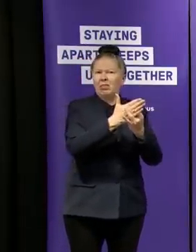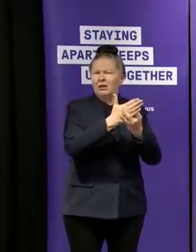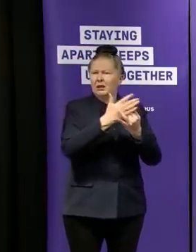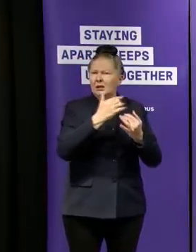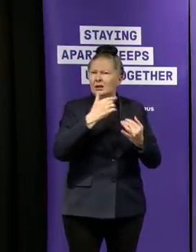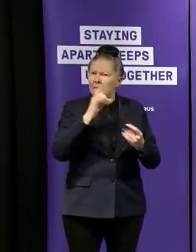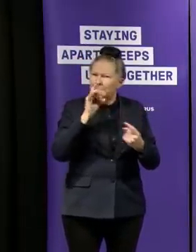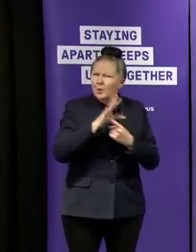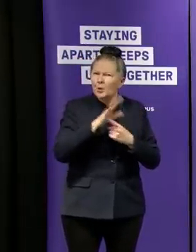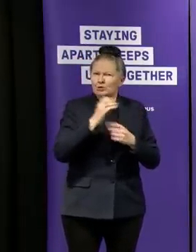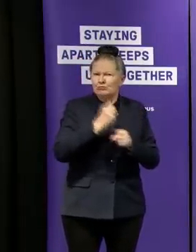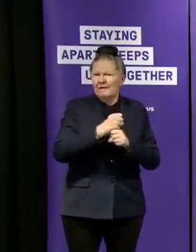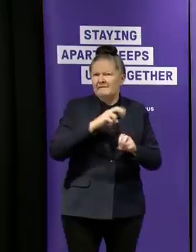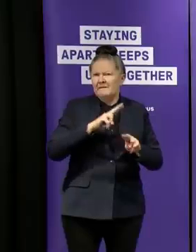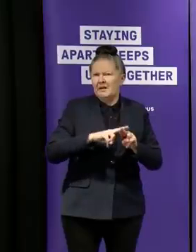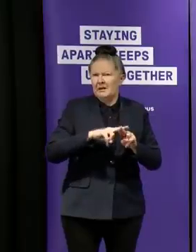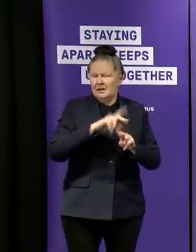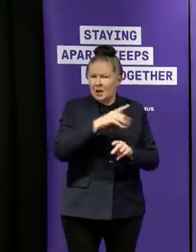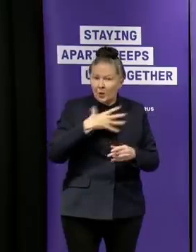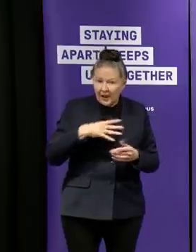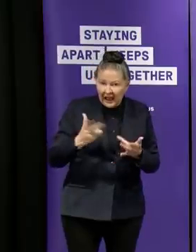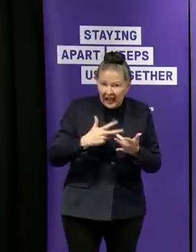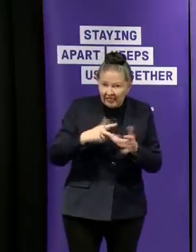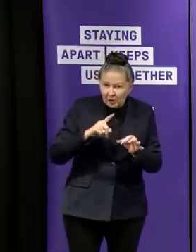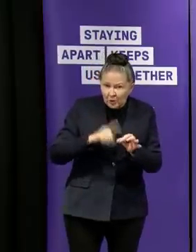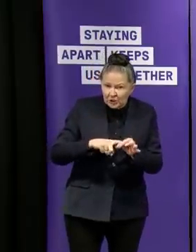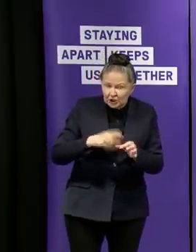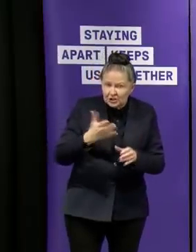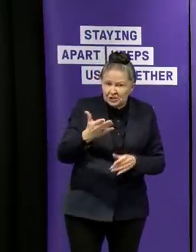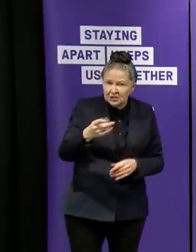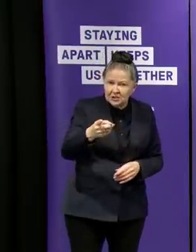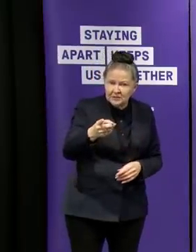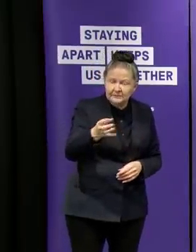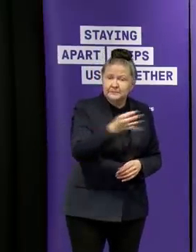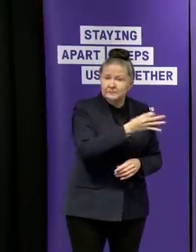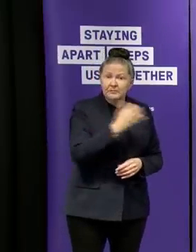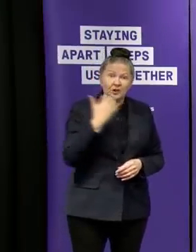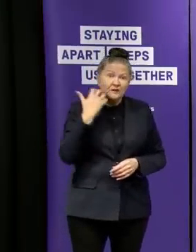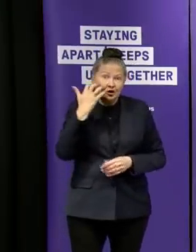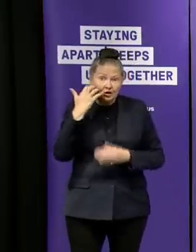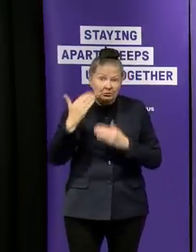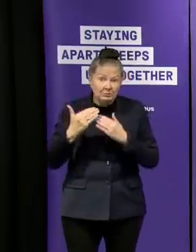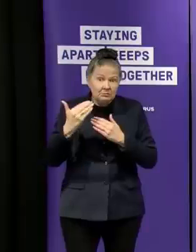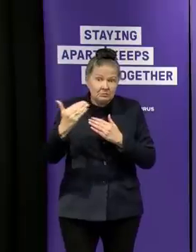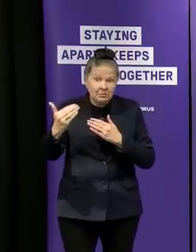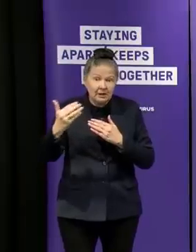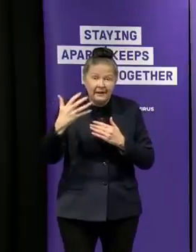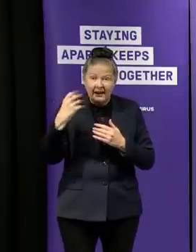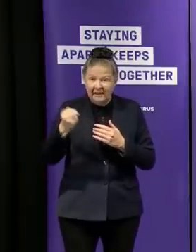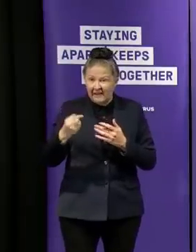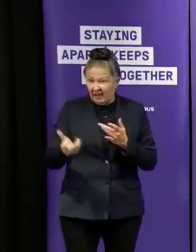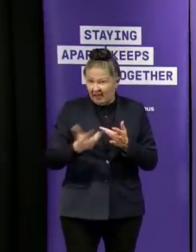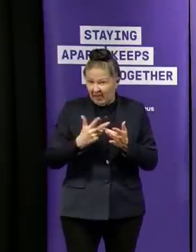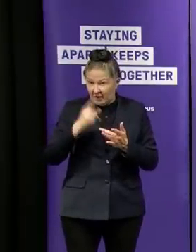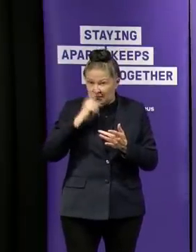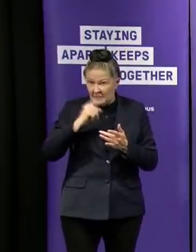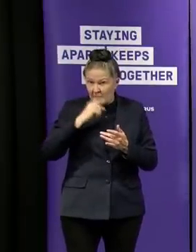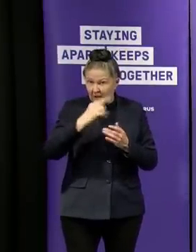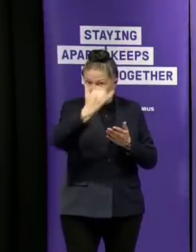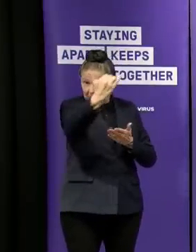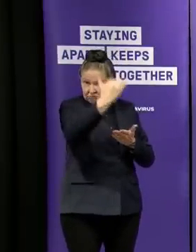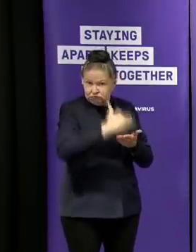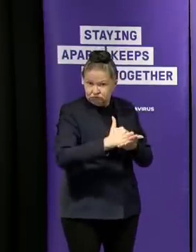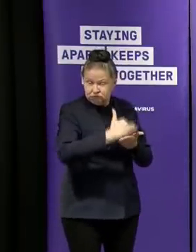if we can... Any other questions? This just a quick one. Sure. What happens in future if tomorrow there's another plane load of New Zealanders arrives in Sydney?